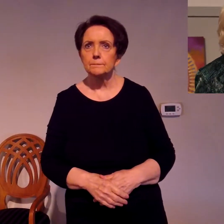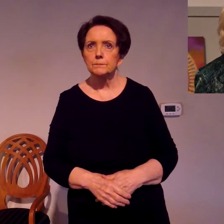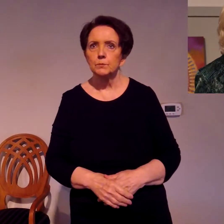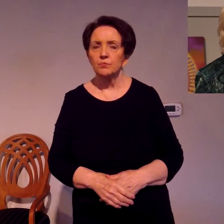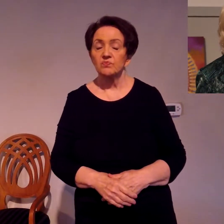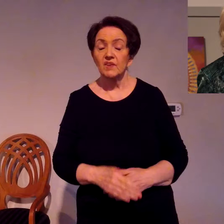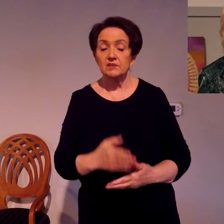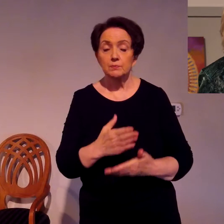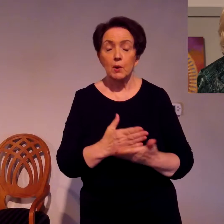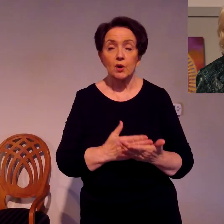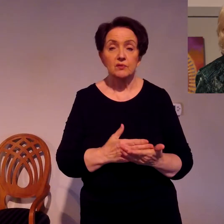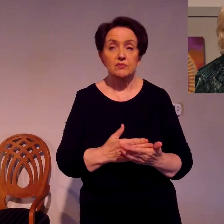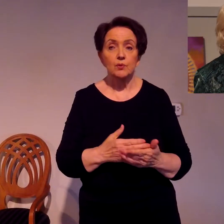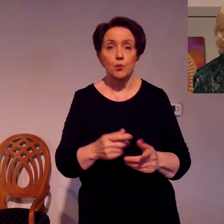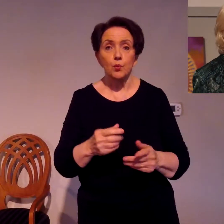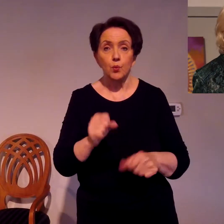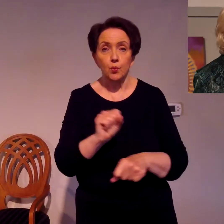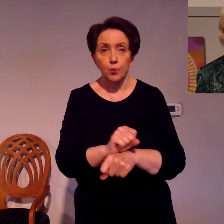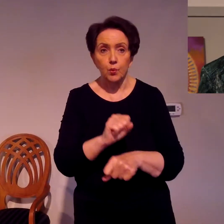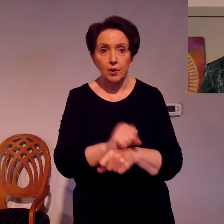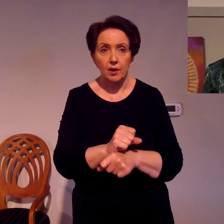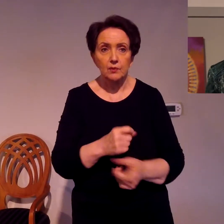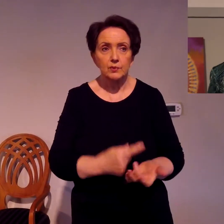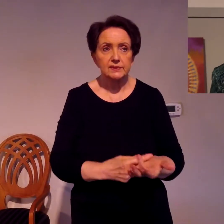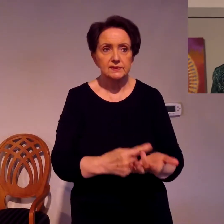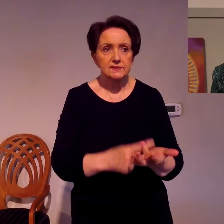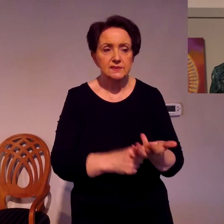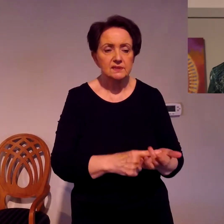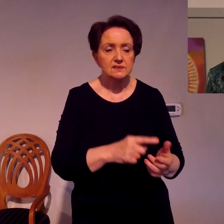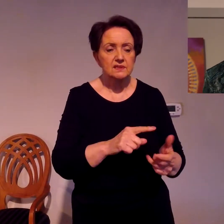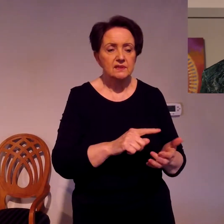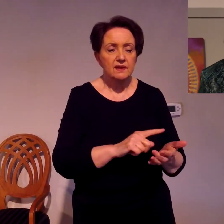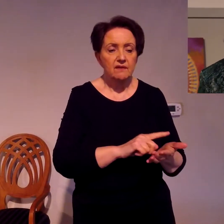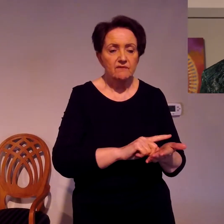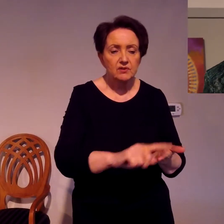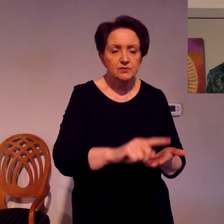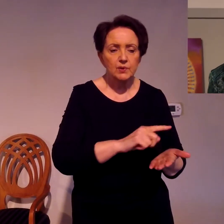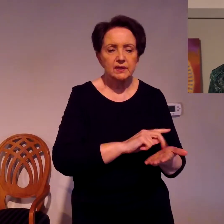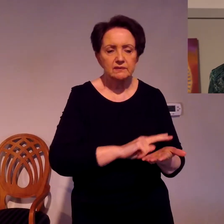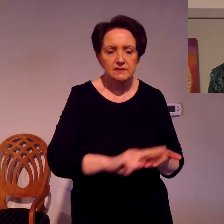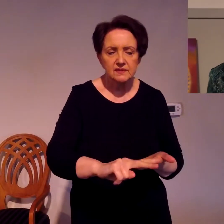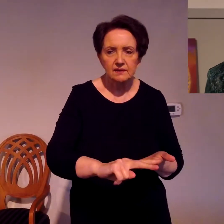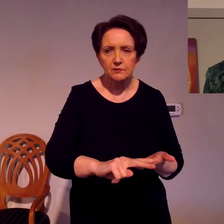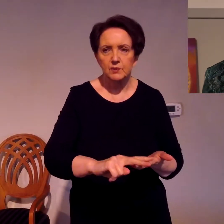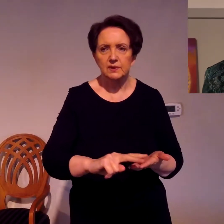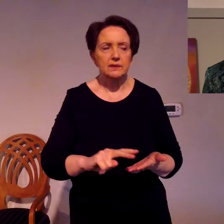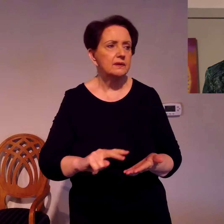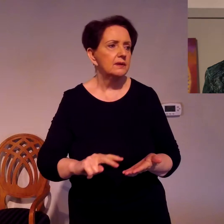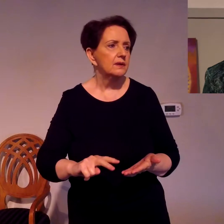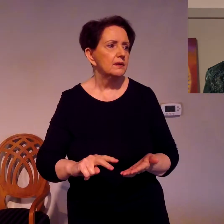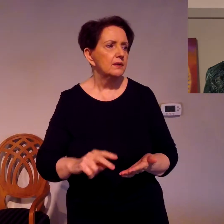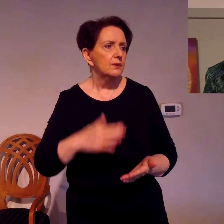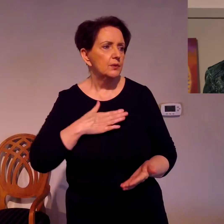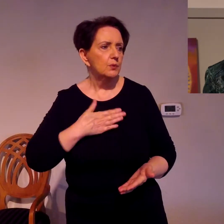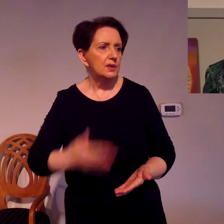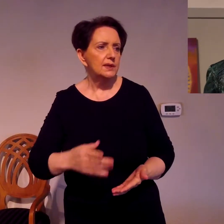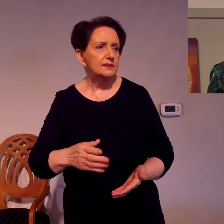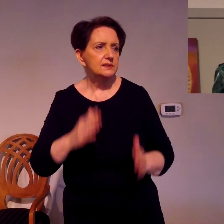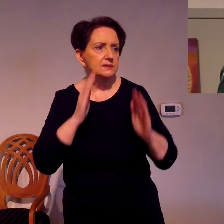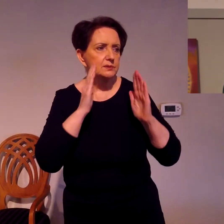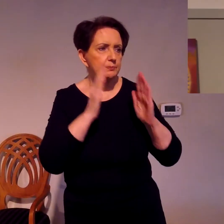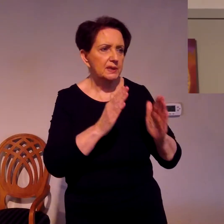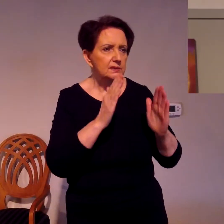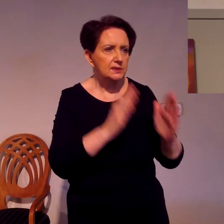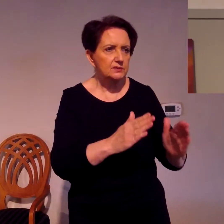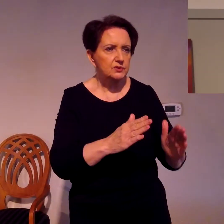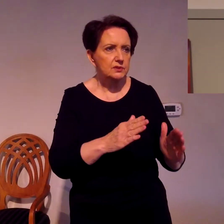that we talked about in the first and second weeks of self-awareness, the willingness to really pay attention to our